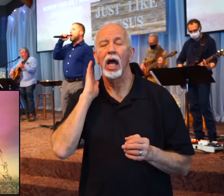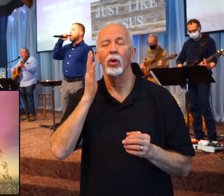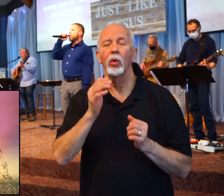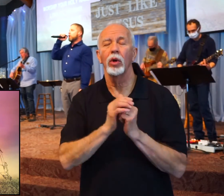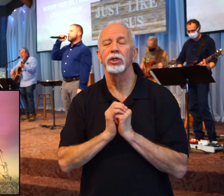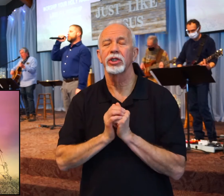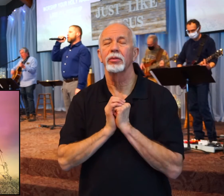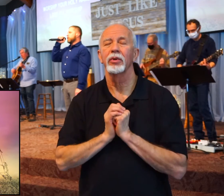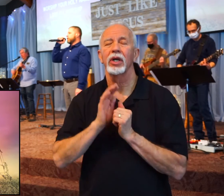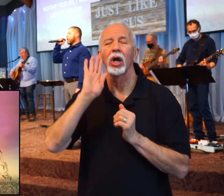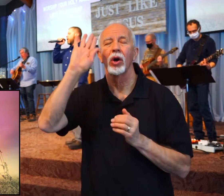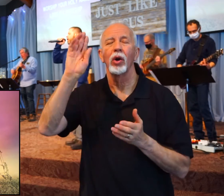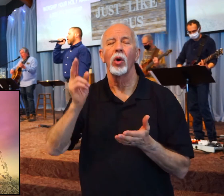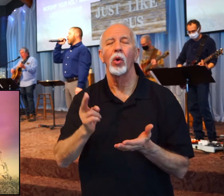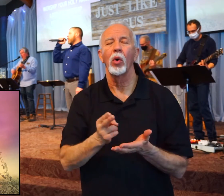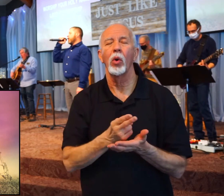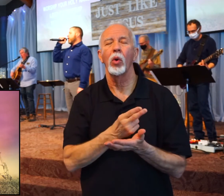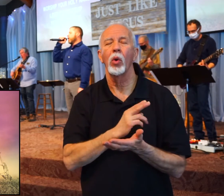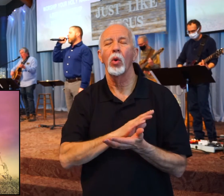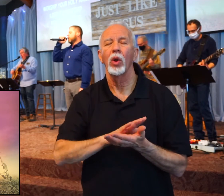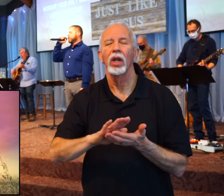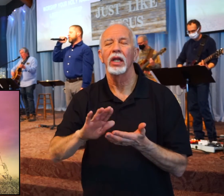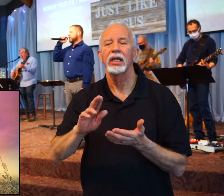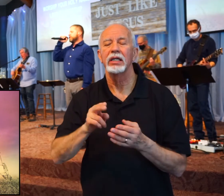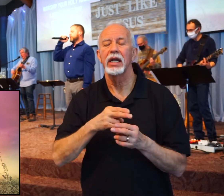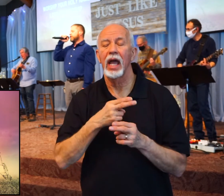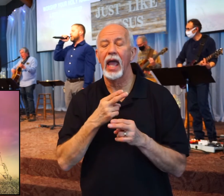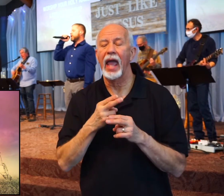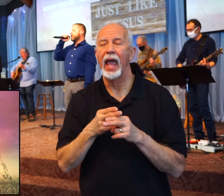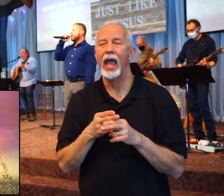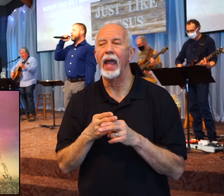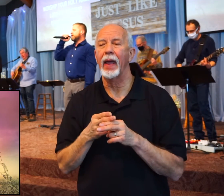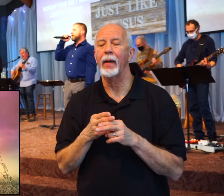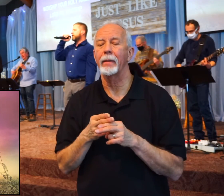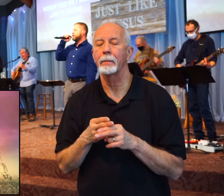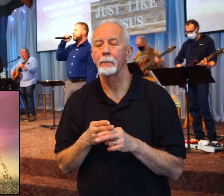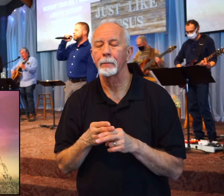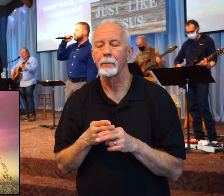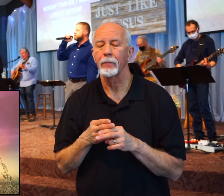Lord, I'll worship your holy